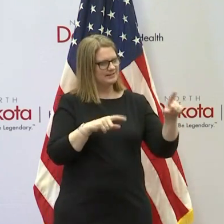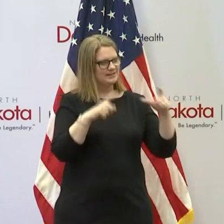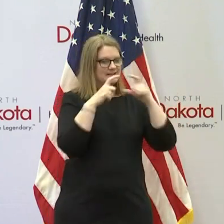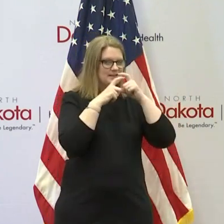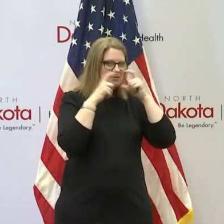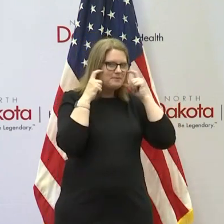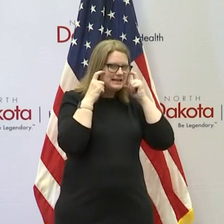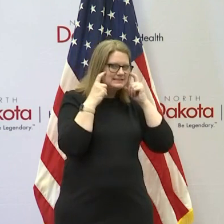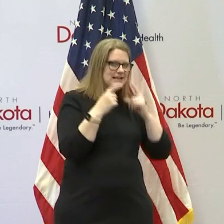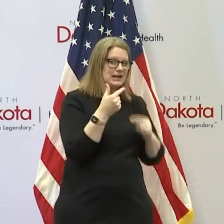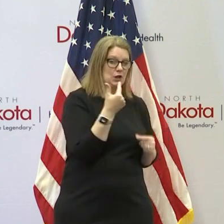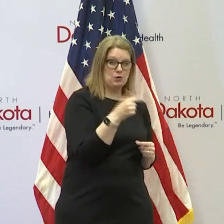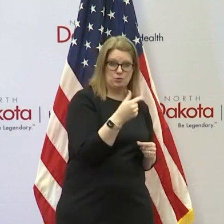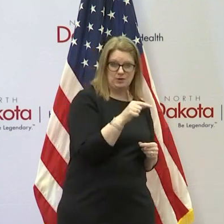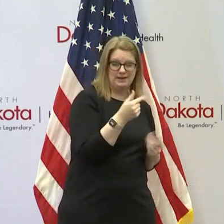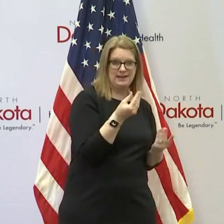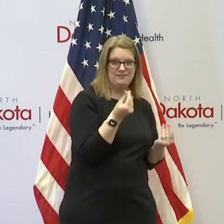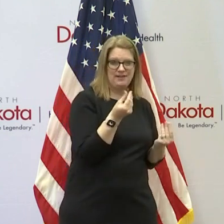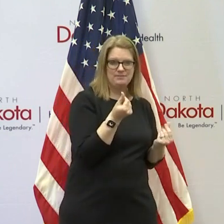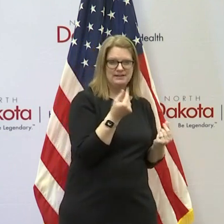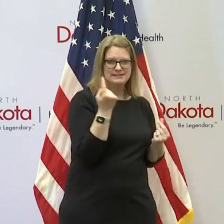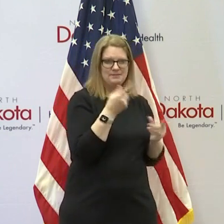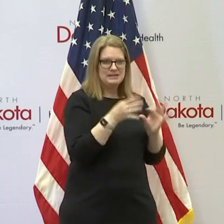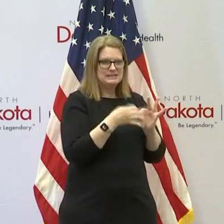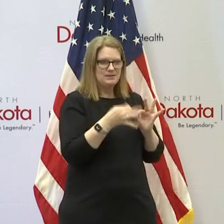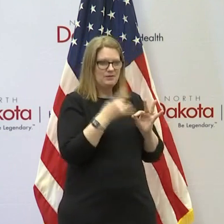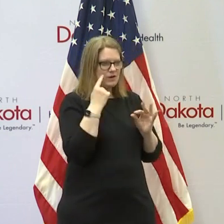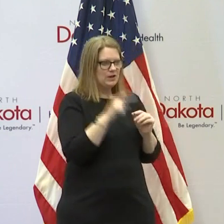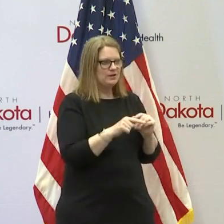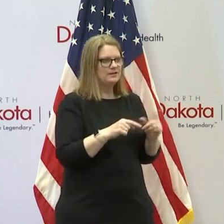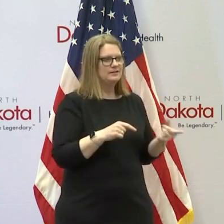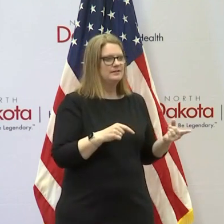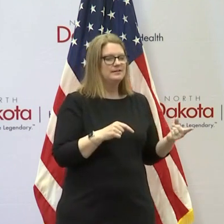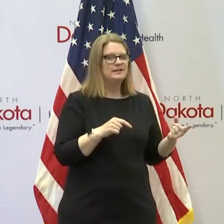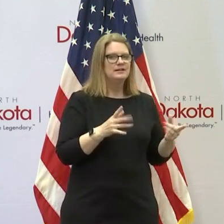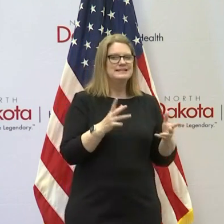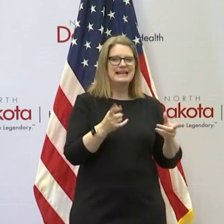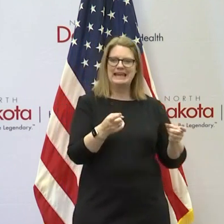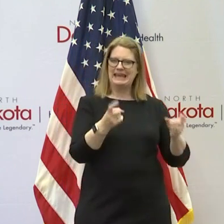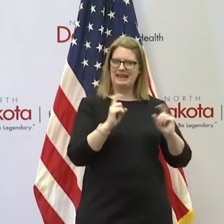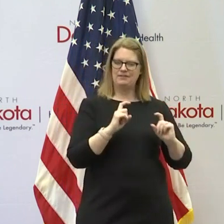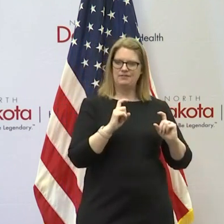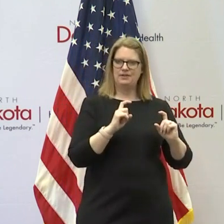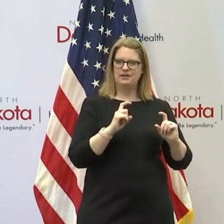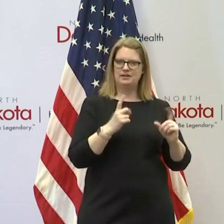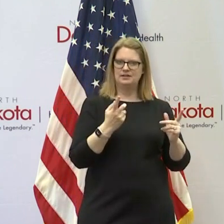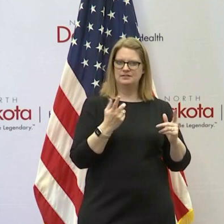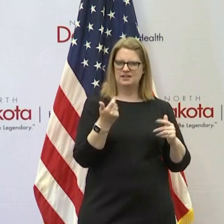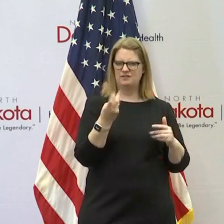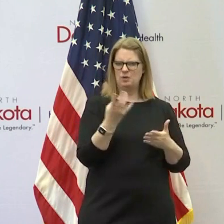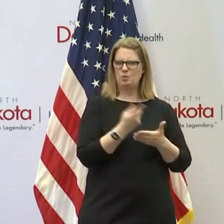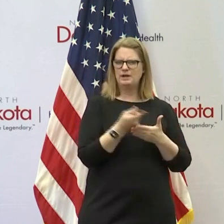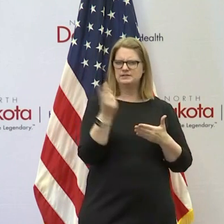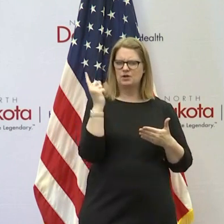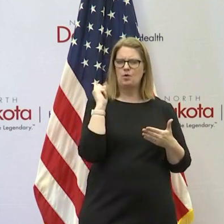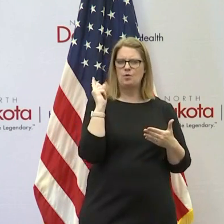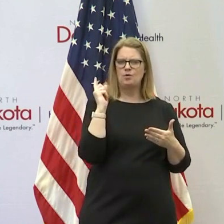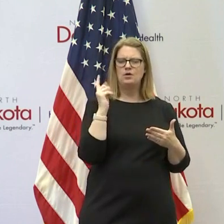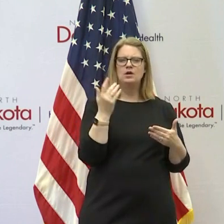it was green and maybe made out of fabric. Did somebody sew it for you? It was a gift I received a few weeks ago, and it was